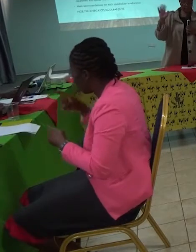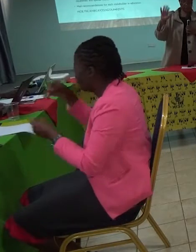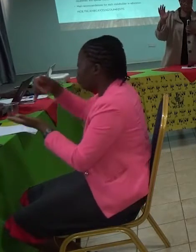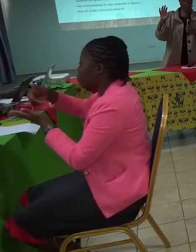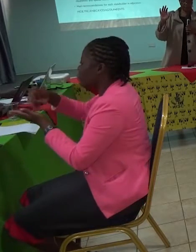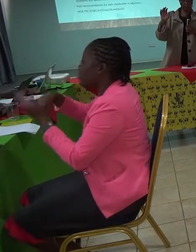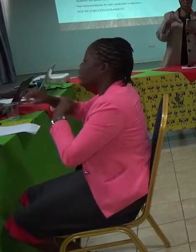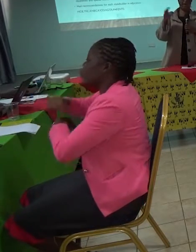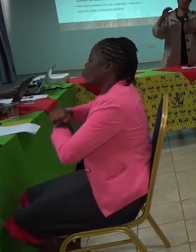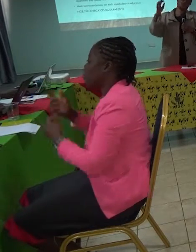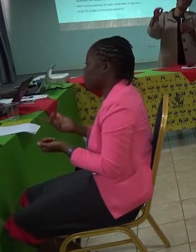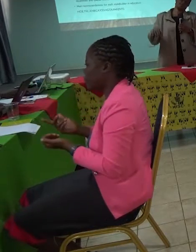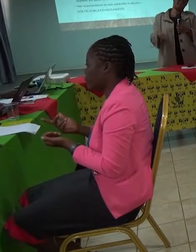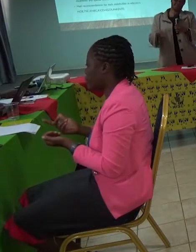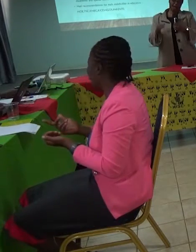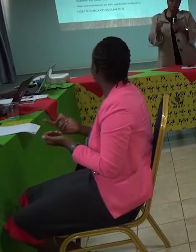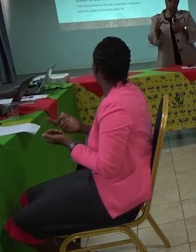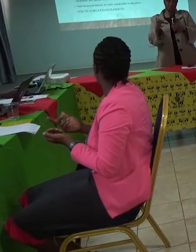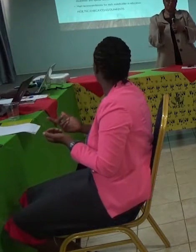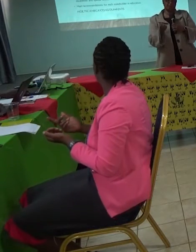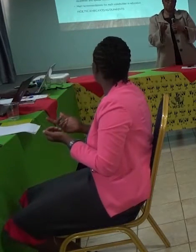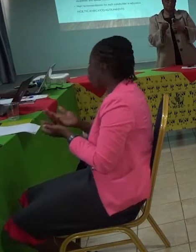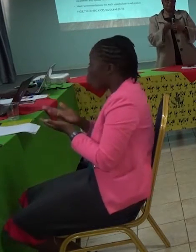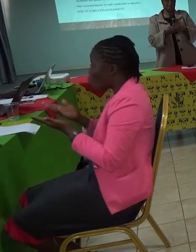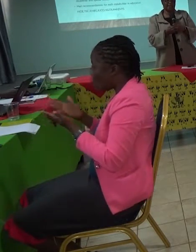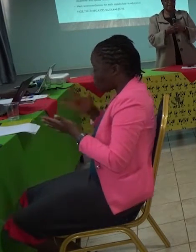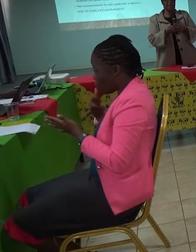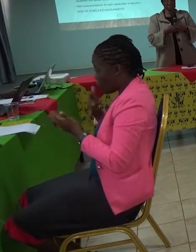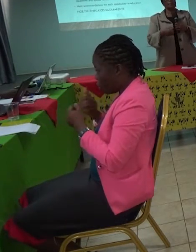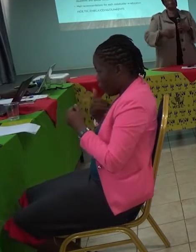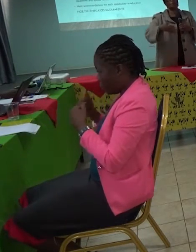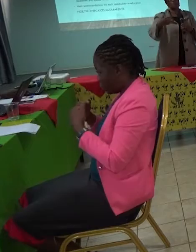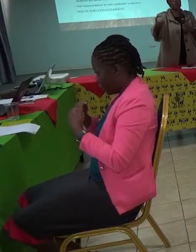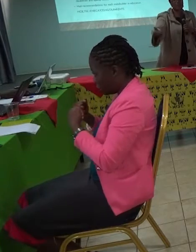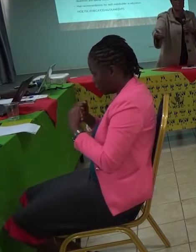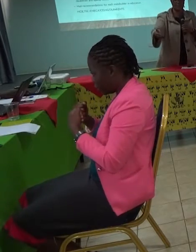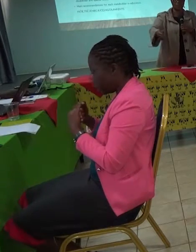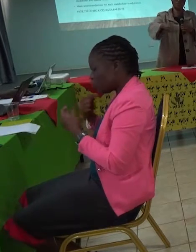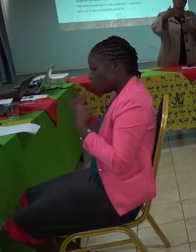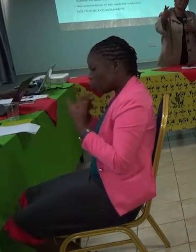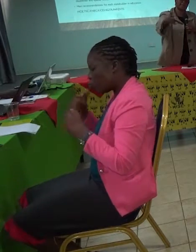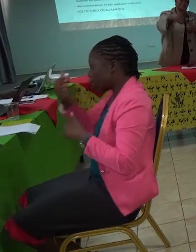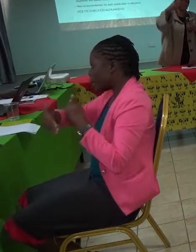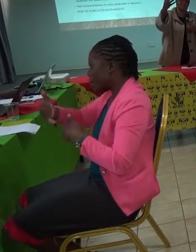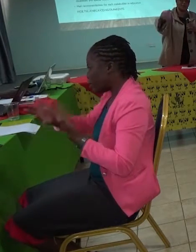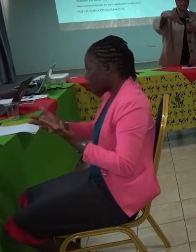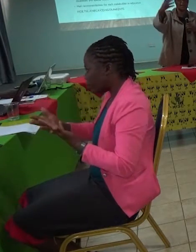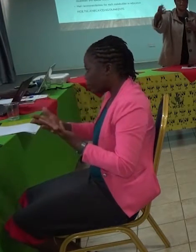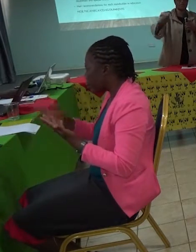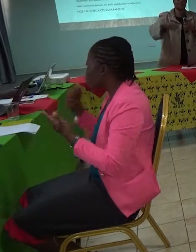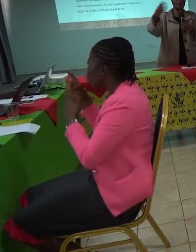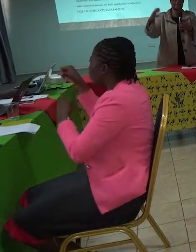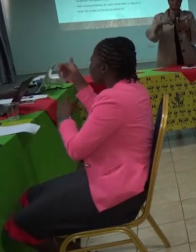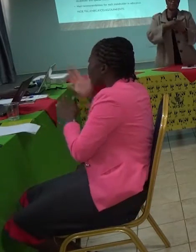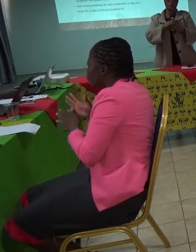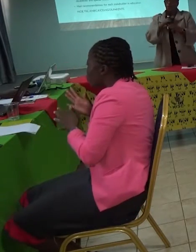anyone? And where you don't, you feel that you have challenges, please talk to their neighbor, talk to Kise and the other person and the other